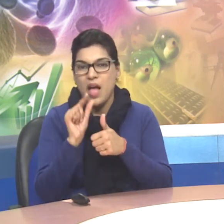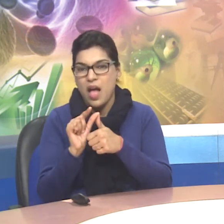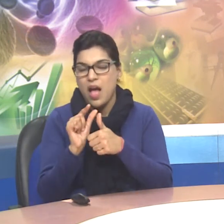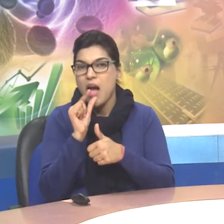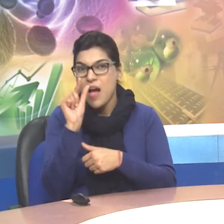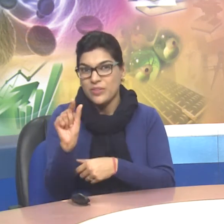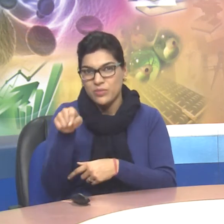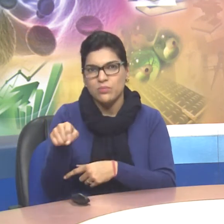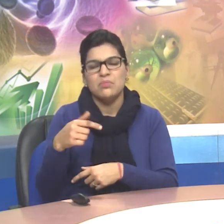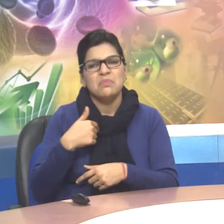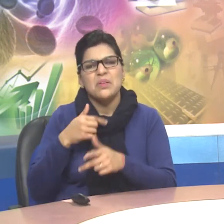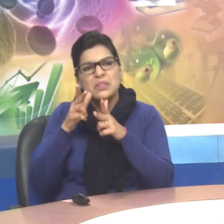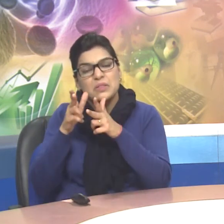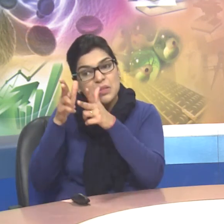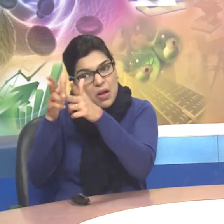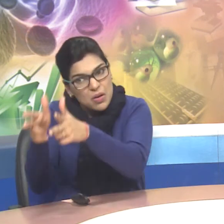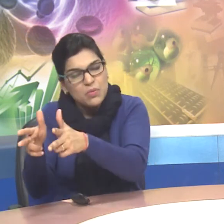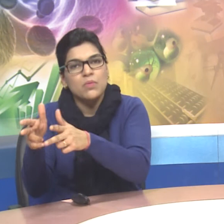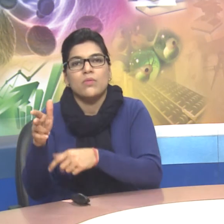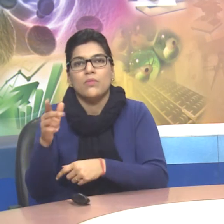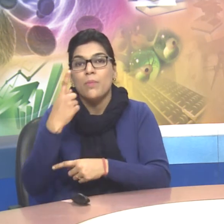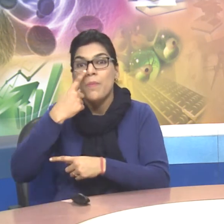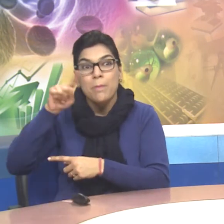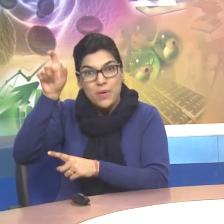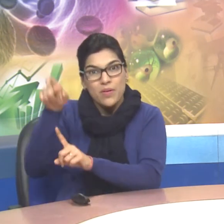I have told Sunita time